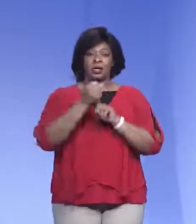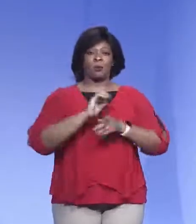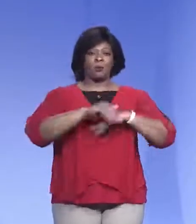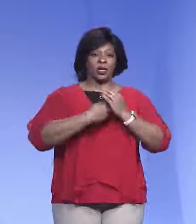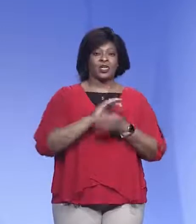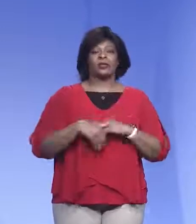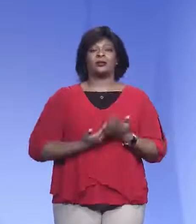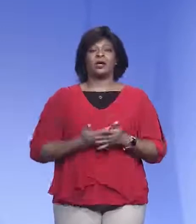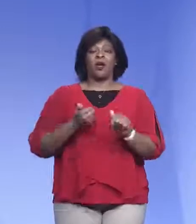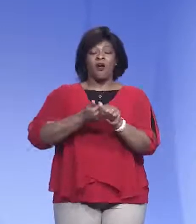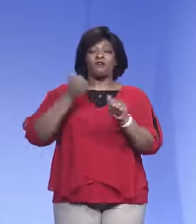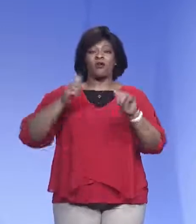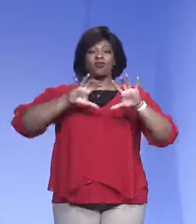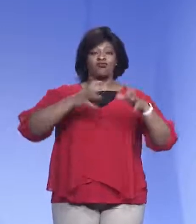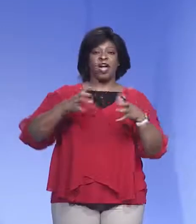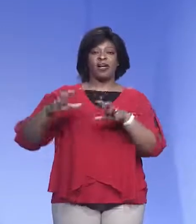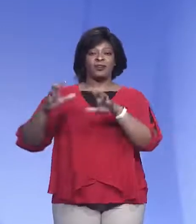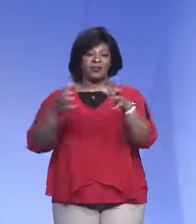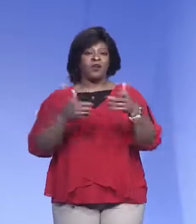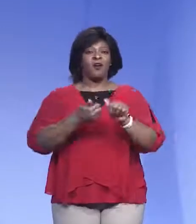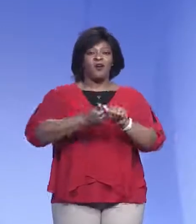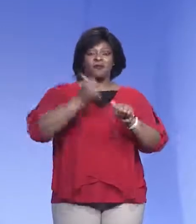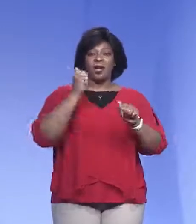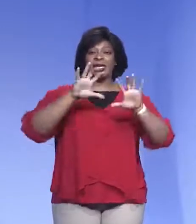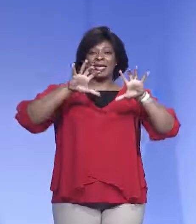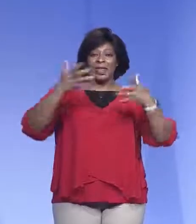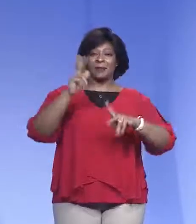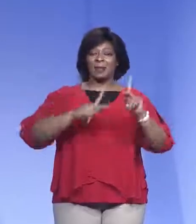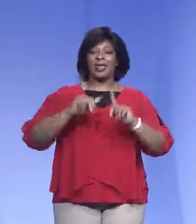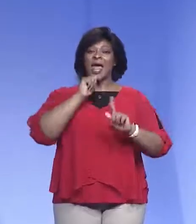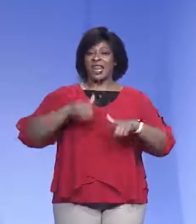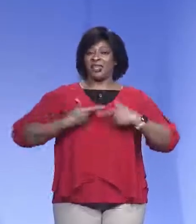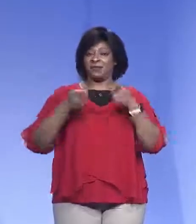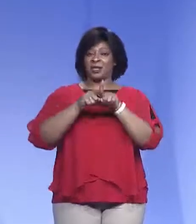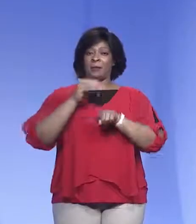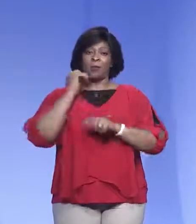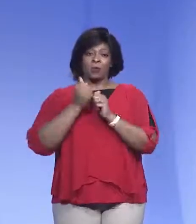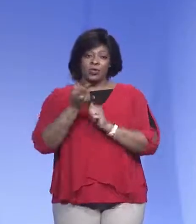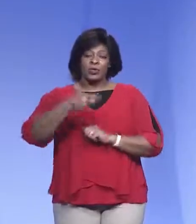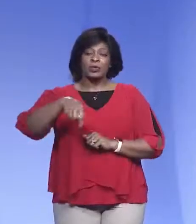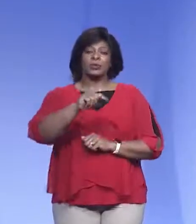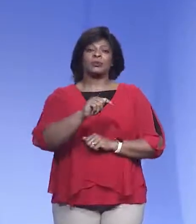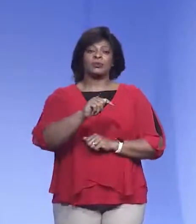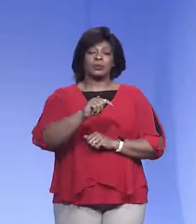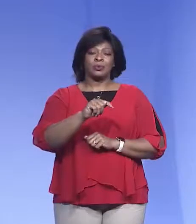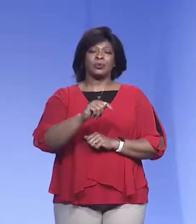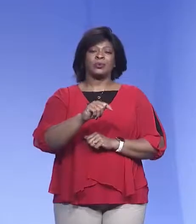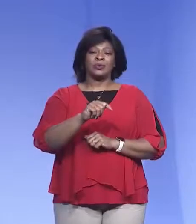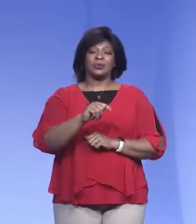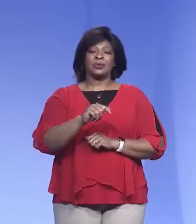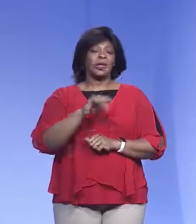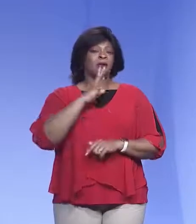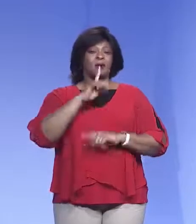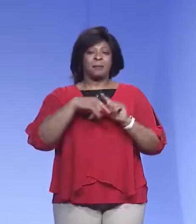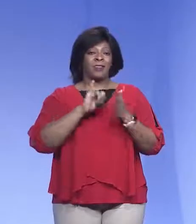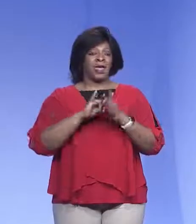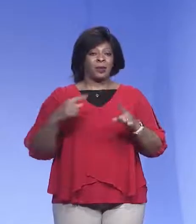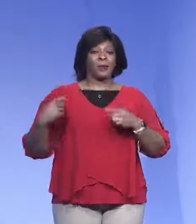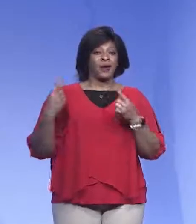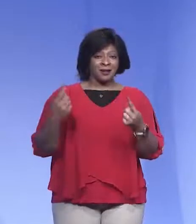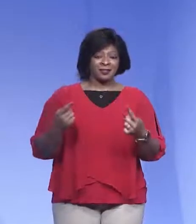hands, avoid crowds, avoid gathering with people that are outside your household. Haven't talked about it in a